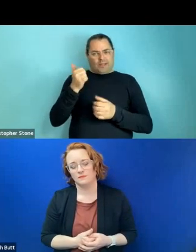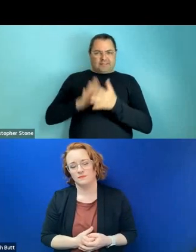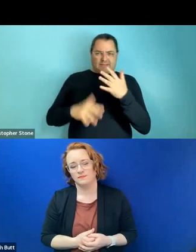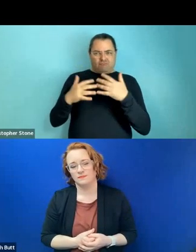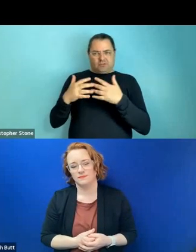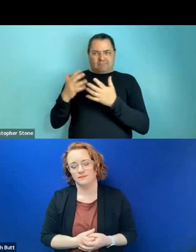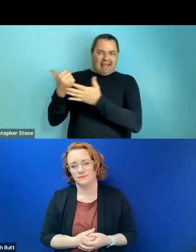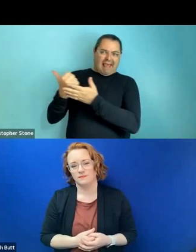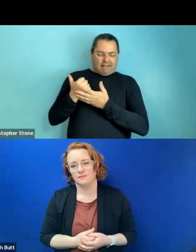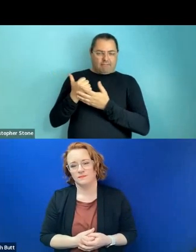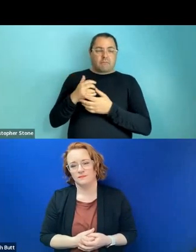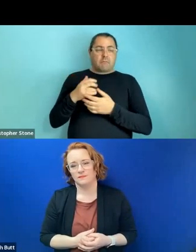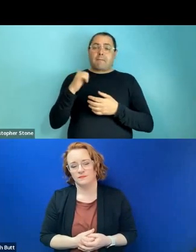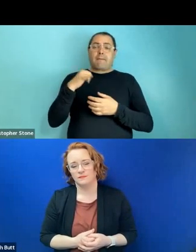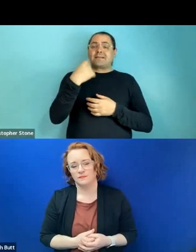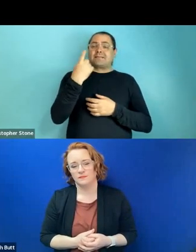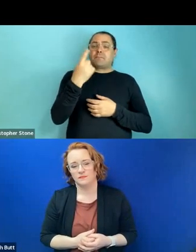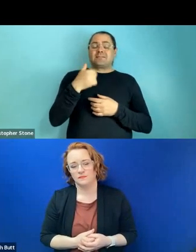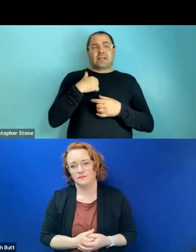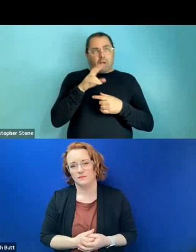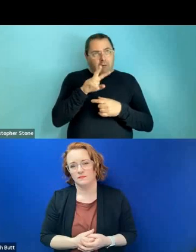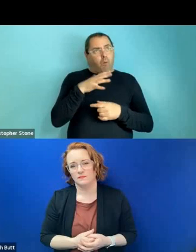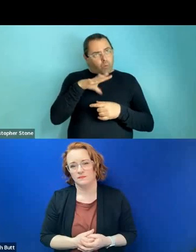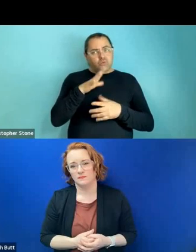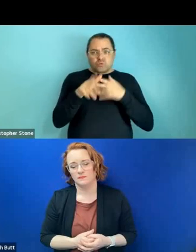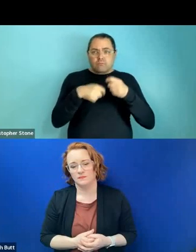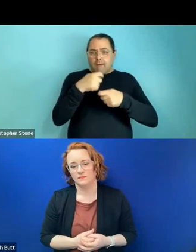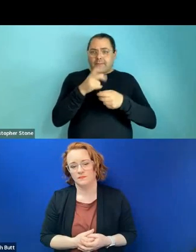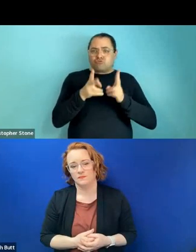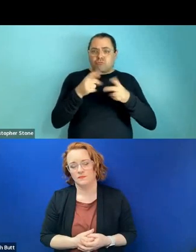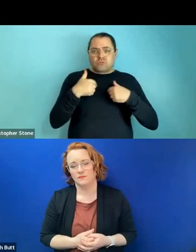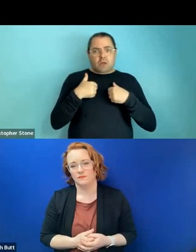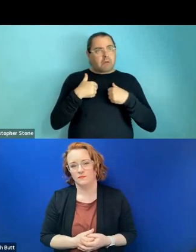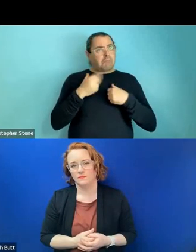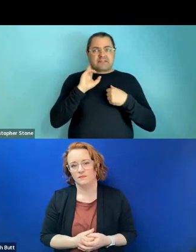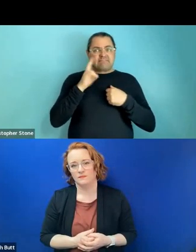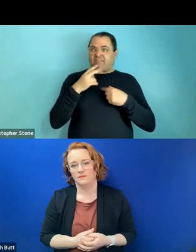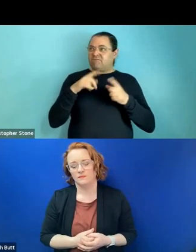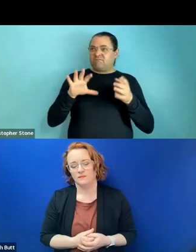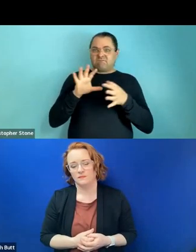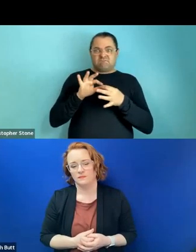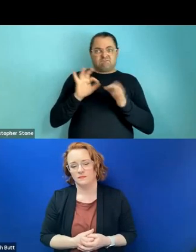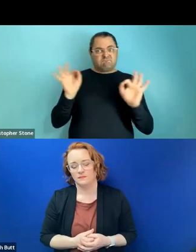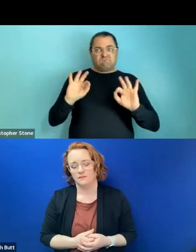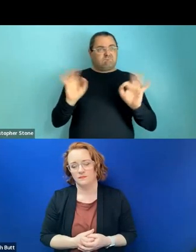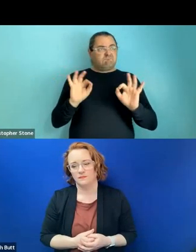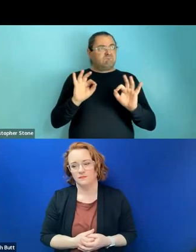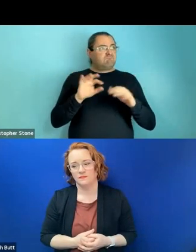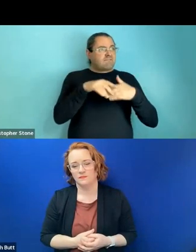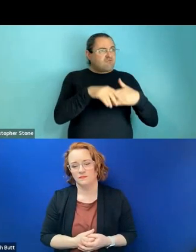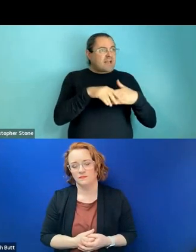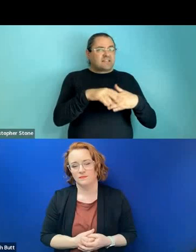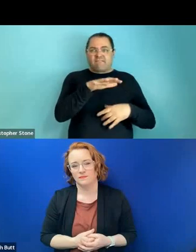your training. If someone's watching this and this is a career they really want to go into, but perhaps they haven't got a family member or friend that